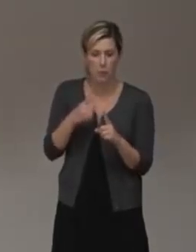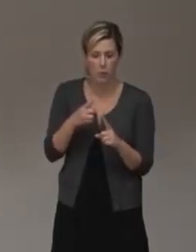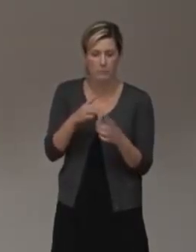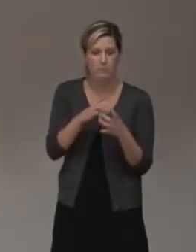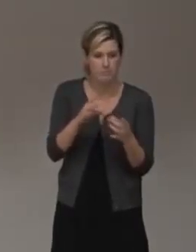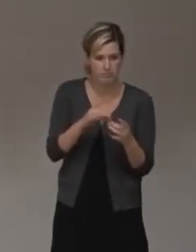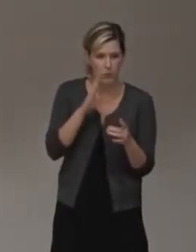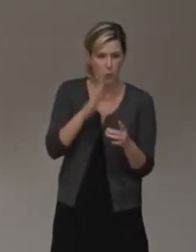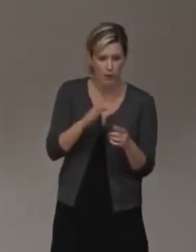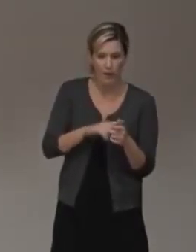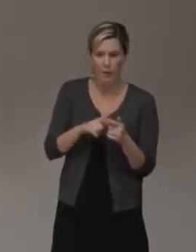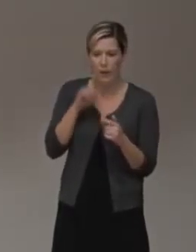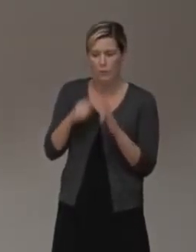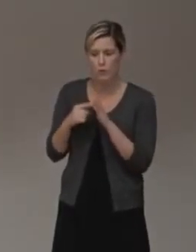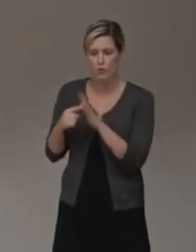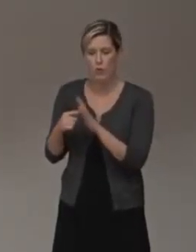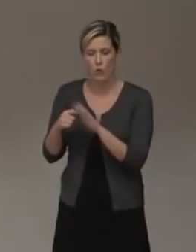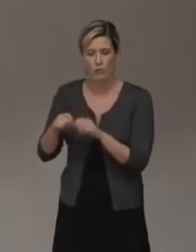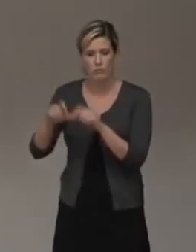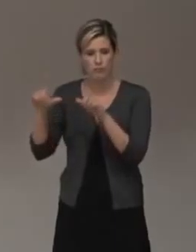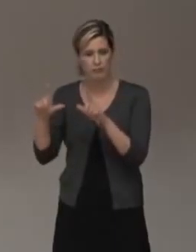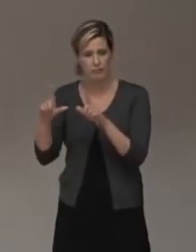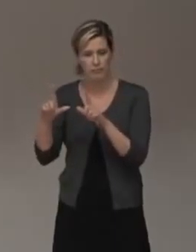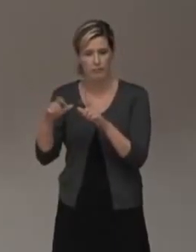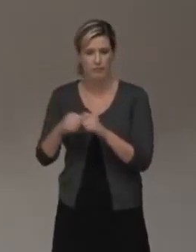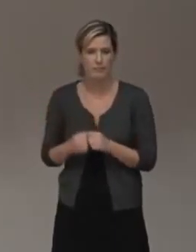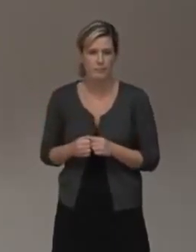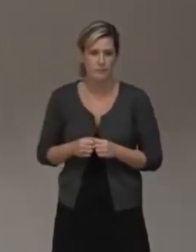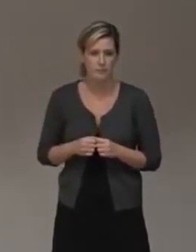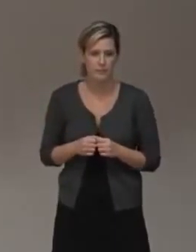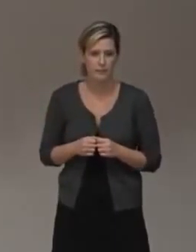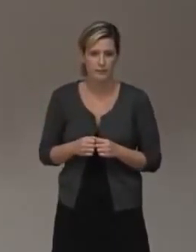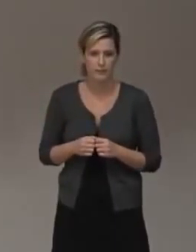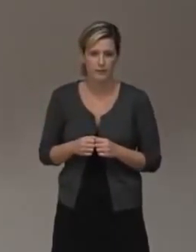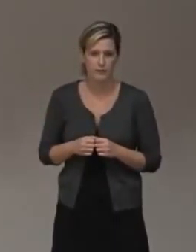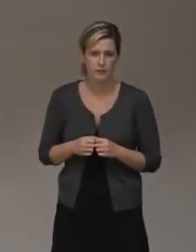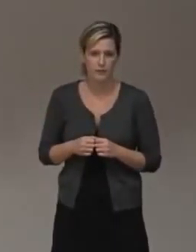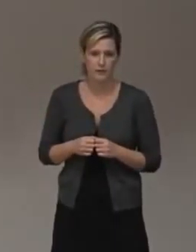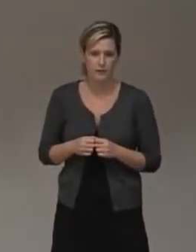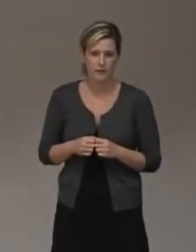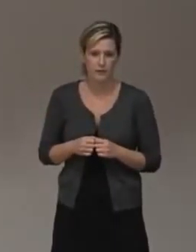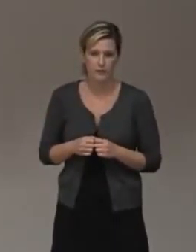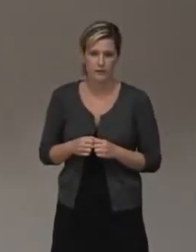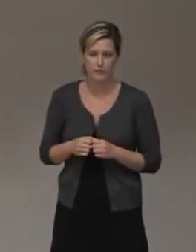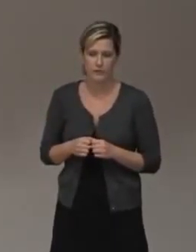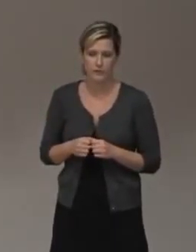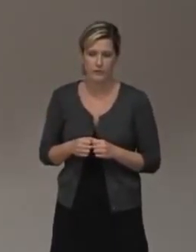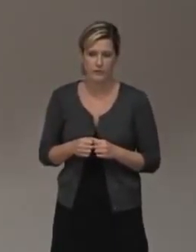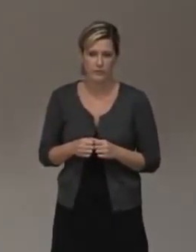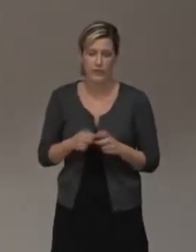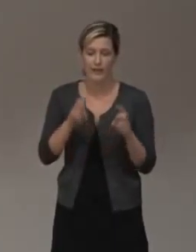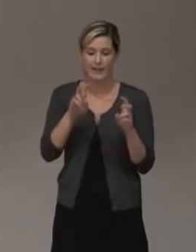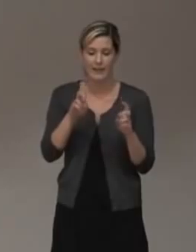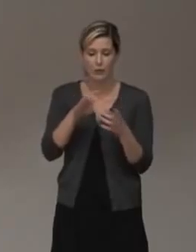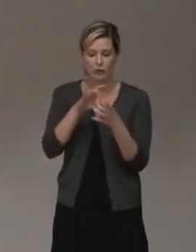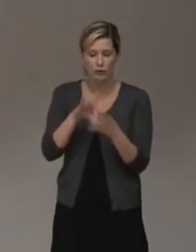as we move forward with the day. And that point is, issues of